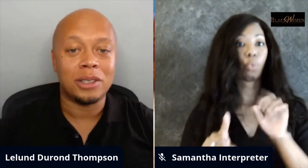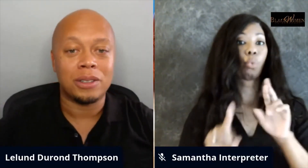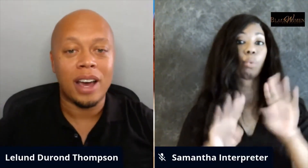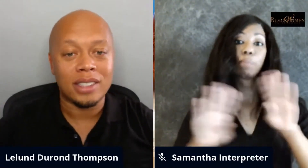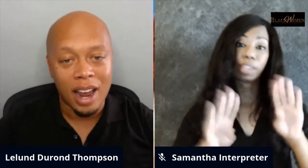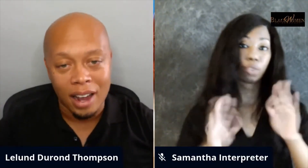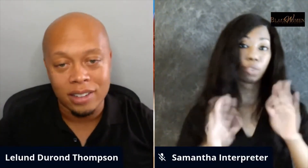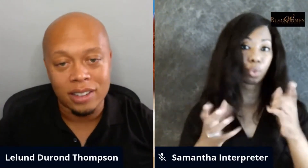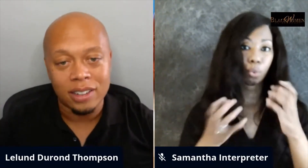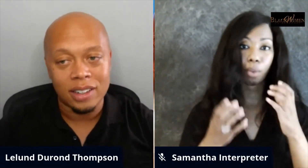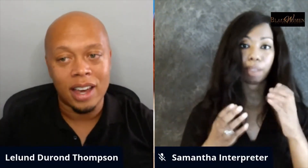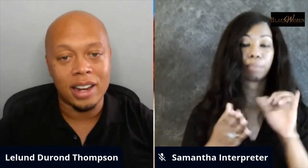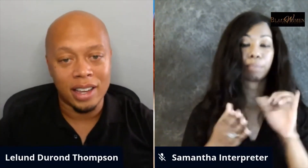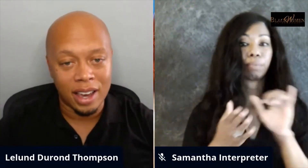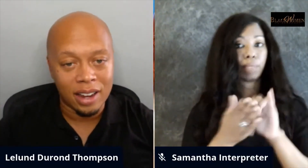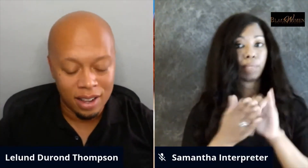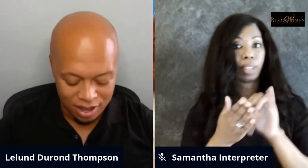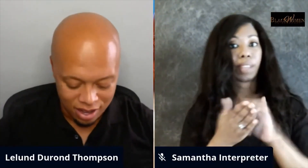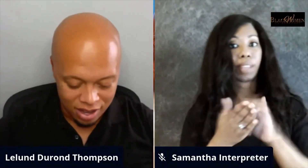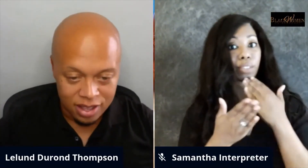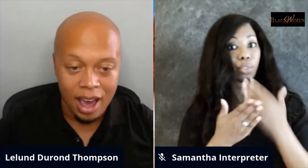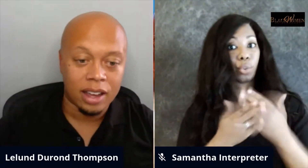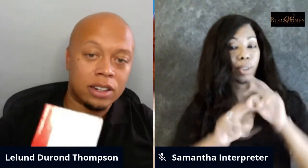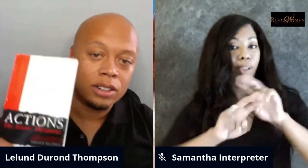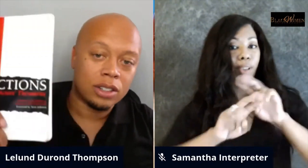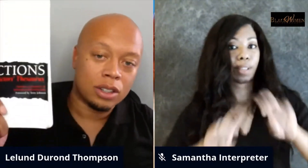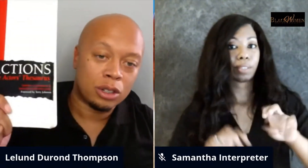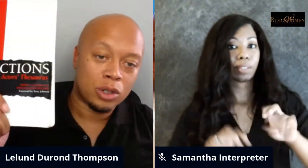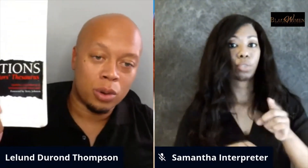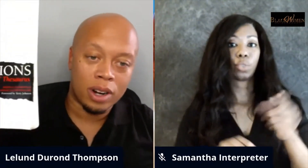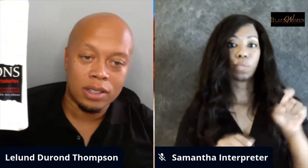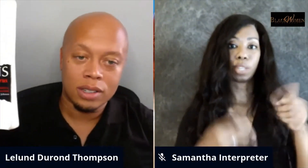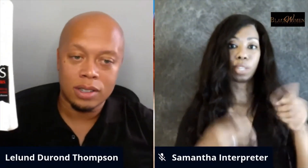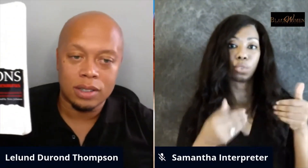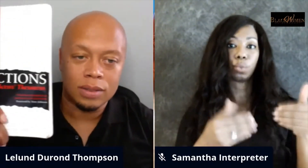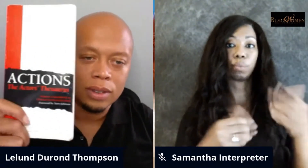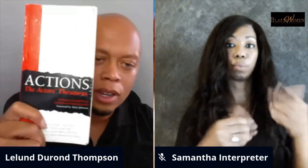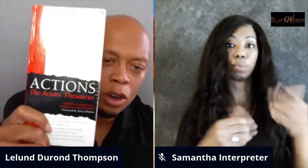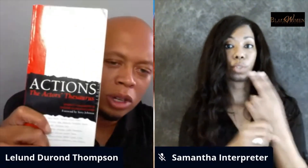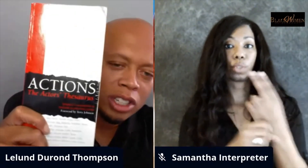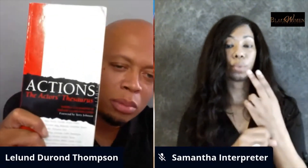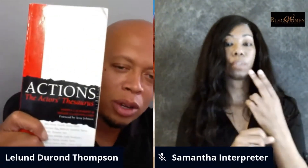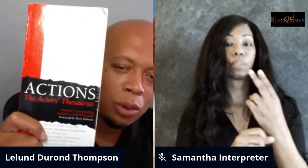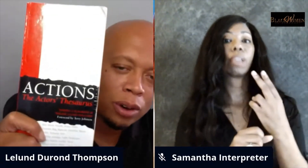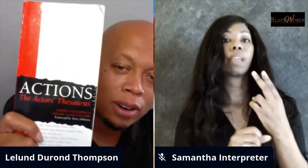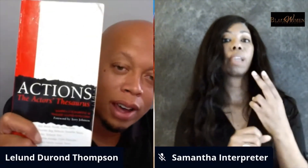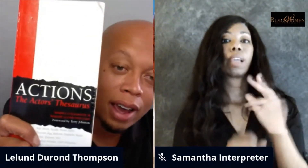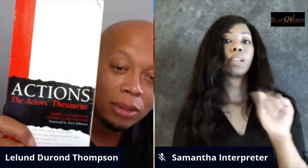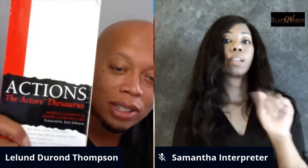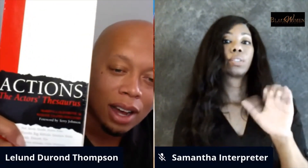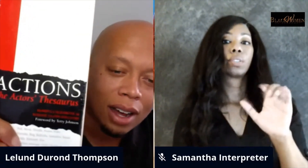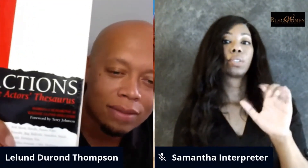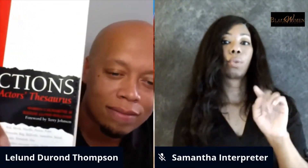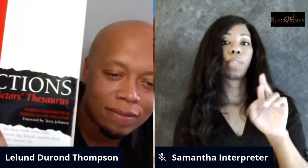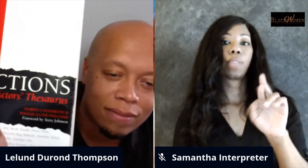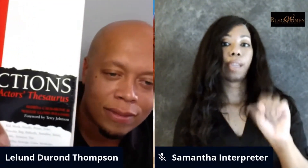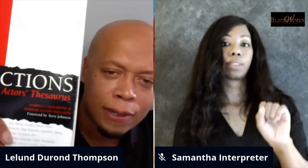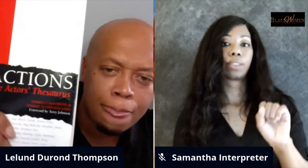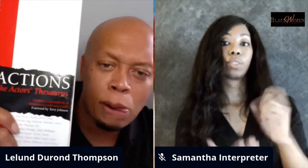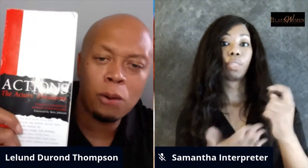need to do as an actor. And again, the actor's thesaurus, which can be ordered on